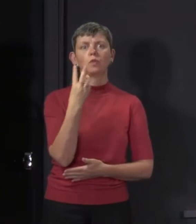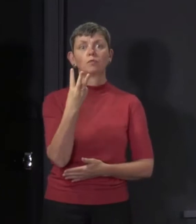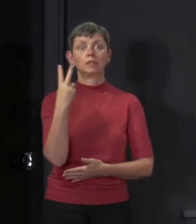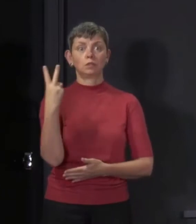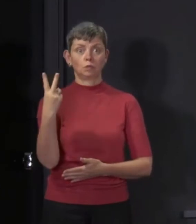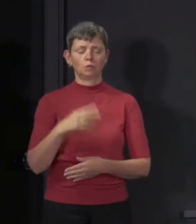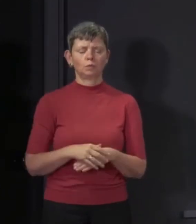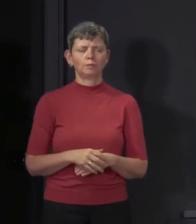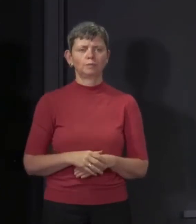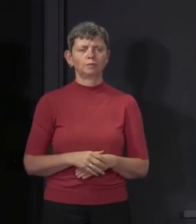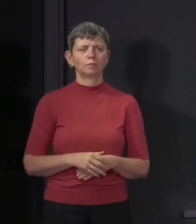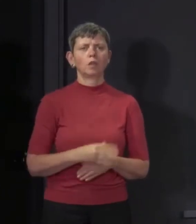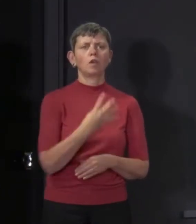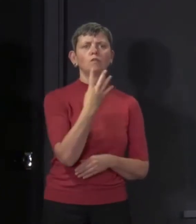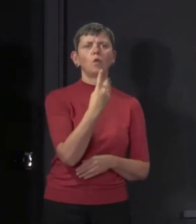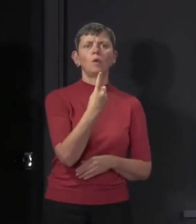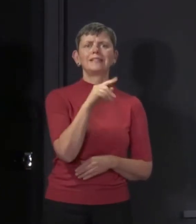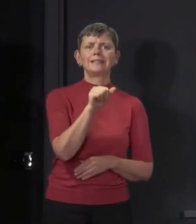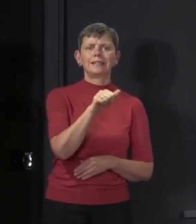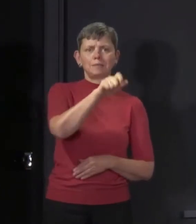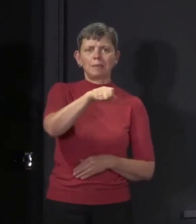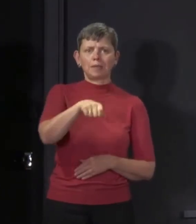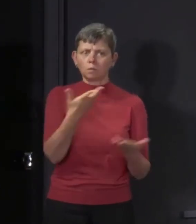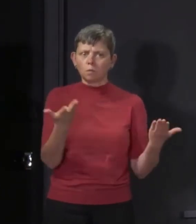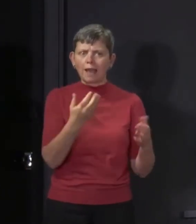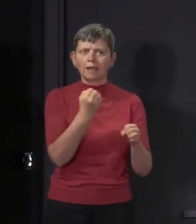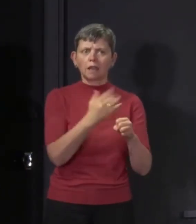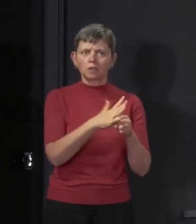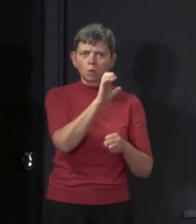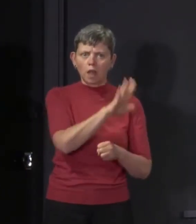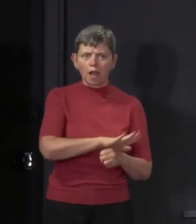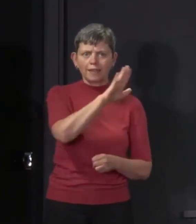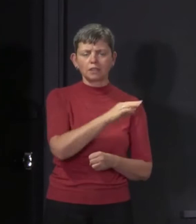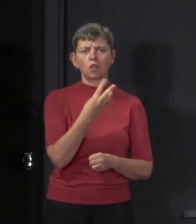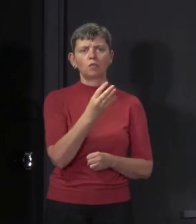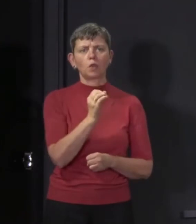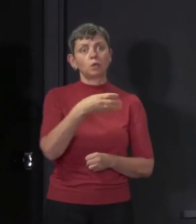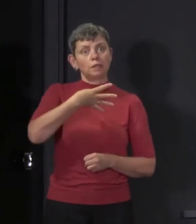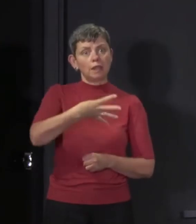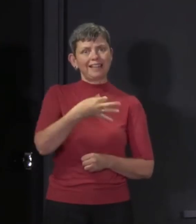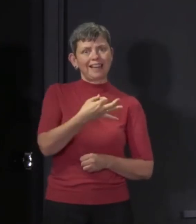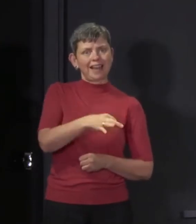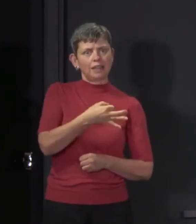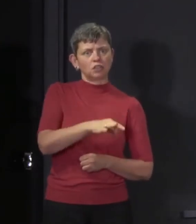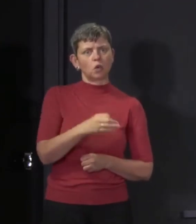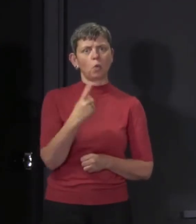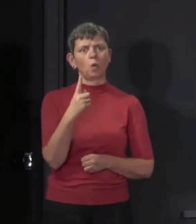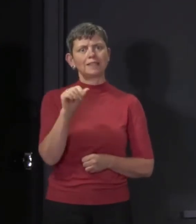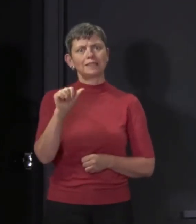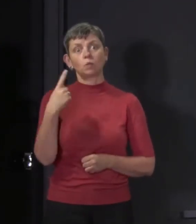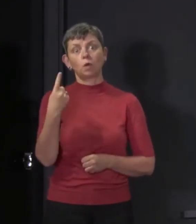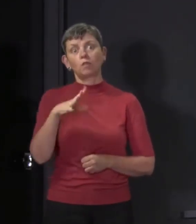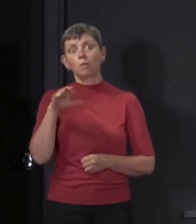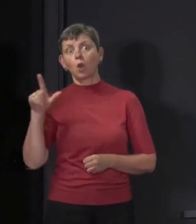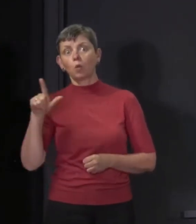45,232. 416 of the cases were in Greater Glasgow and Clyde, 309 in Lanarkshire, 161 in Lothian